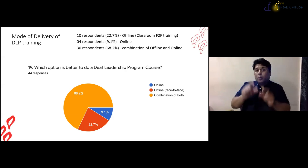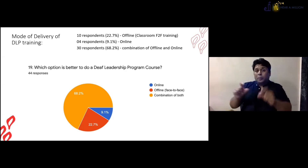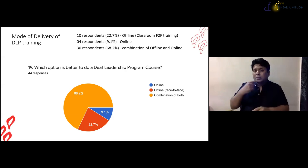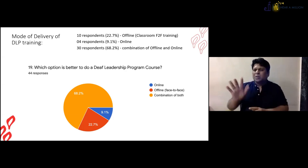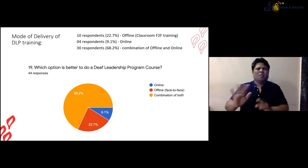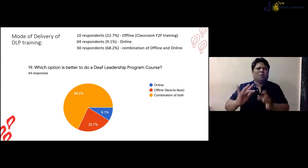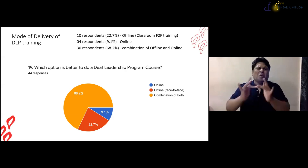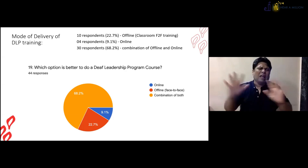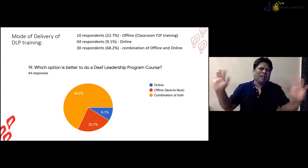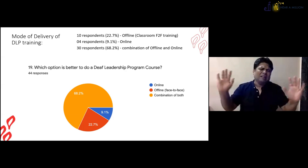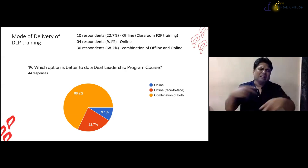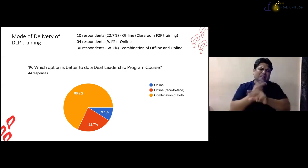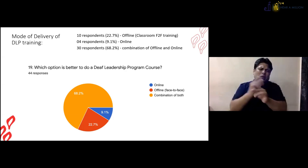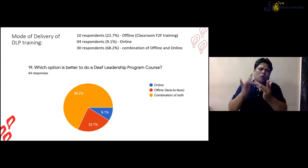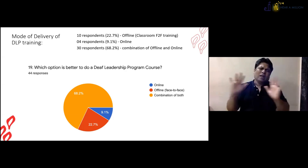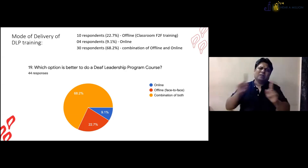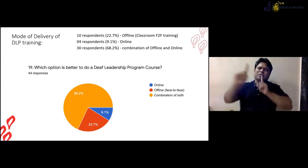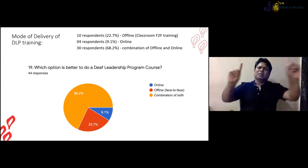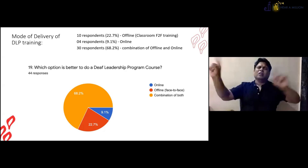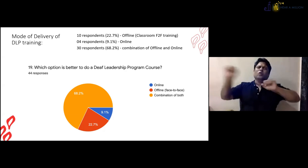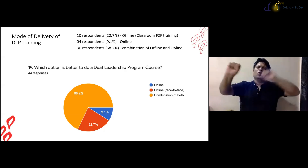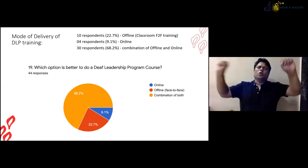10%. 4 people said that online,